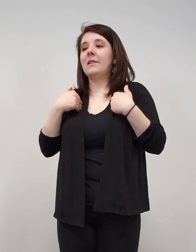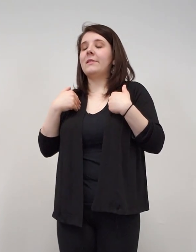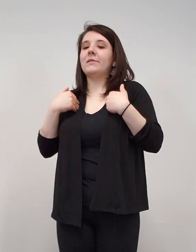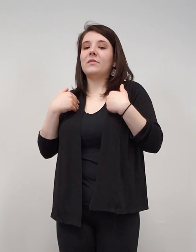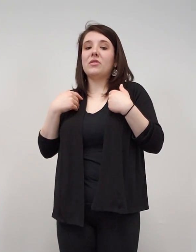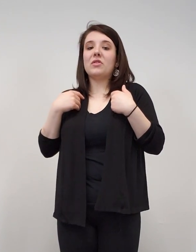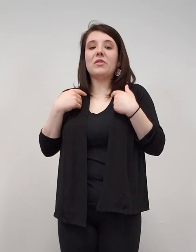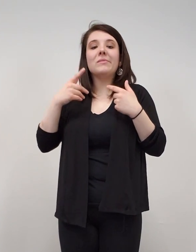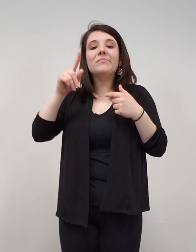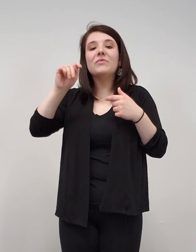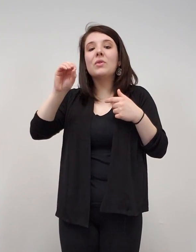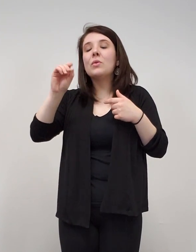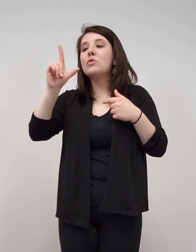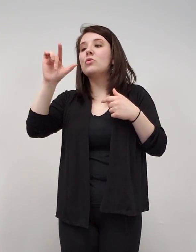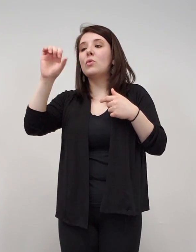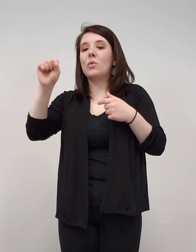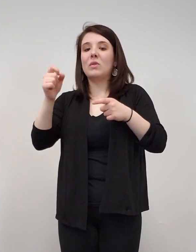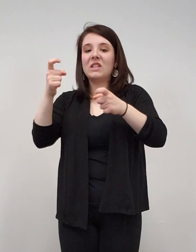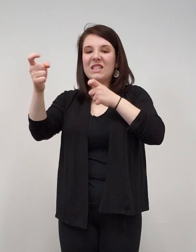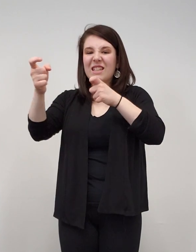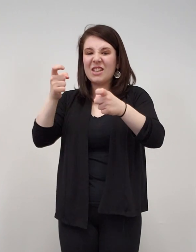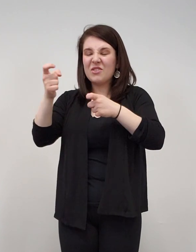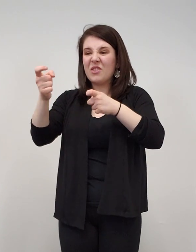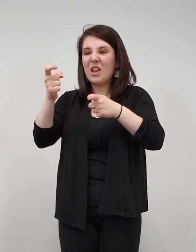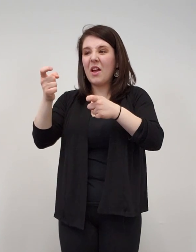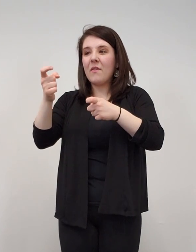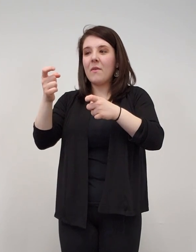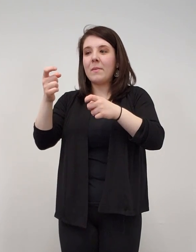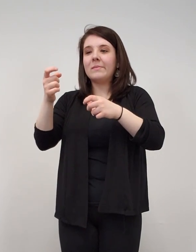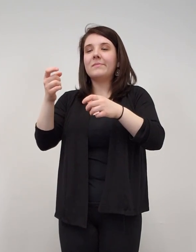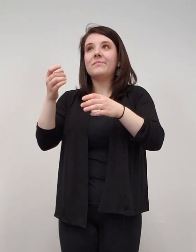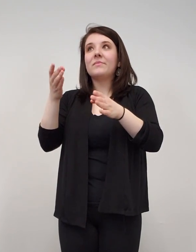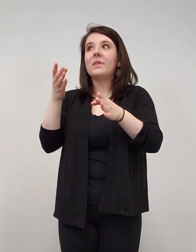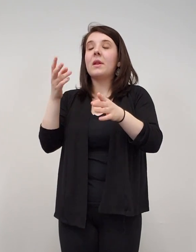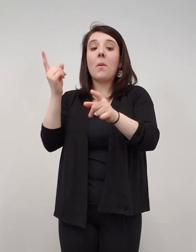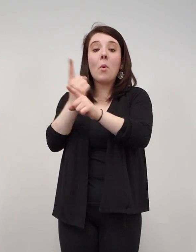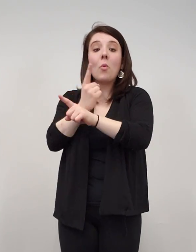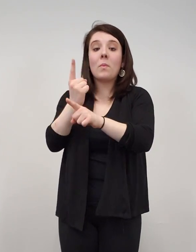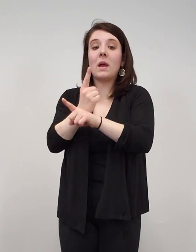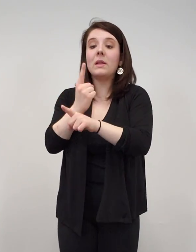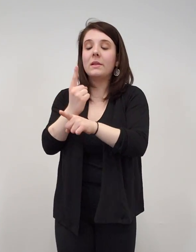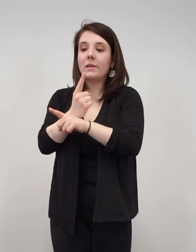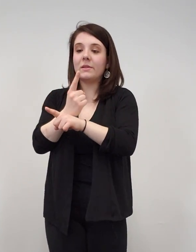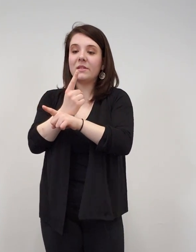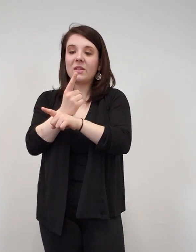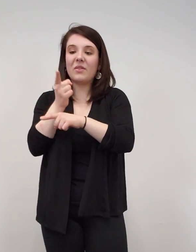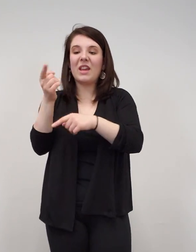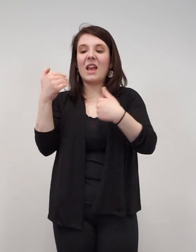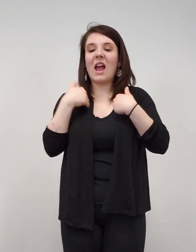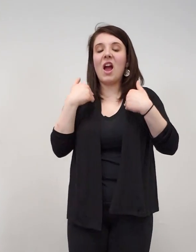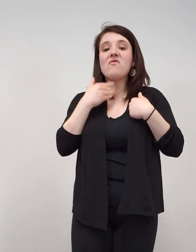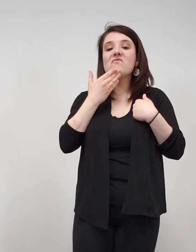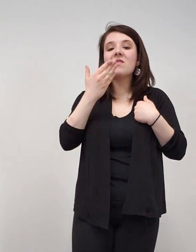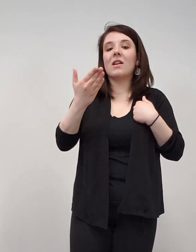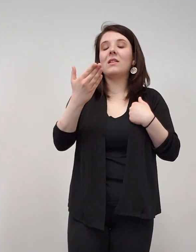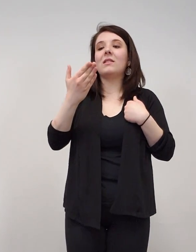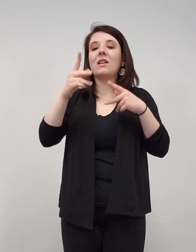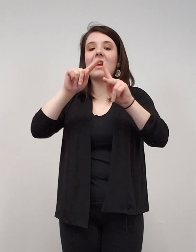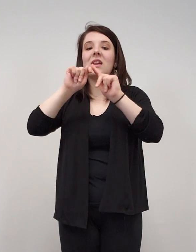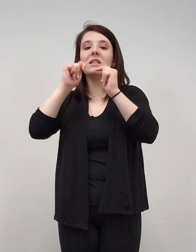some good team members into his cabinet, but he also brought on some members who proved to be